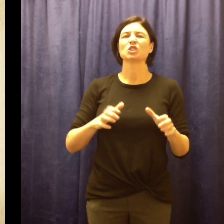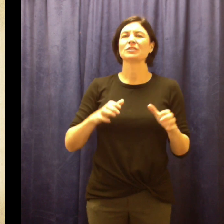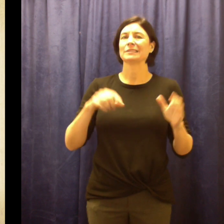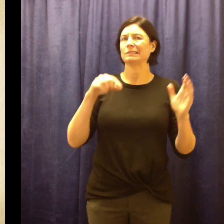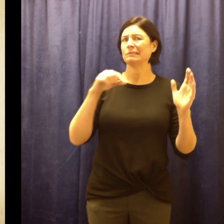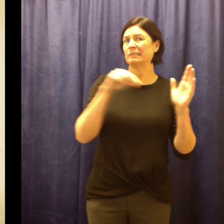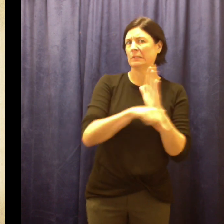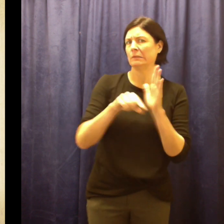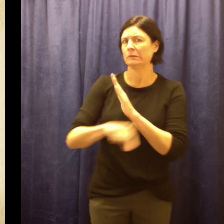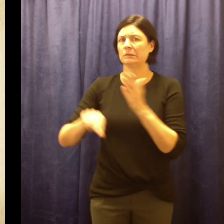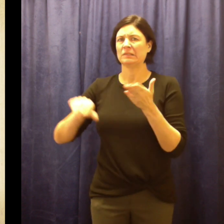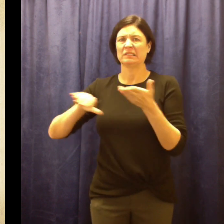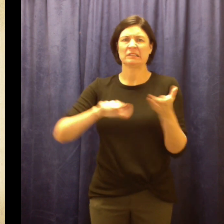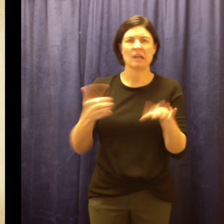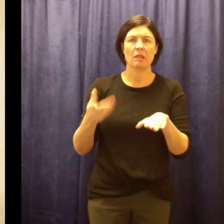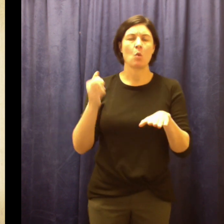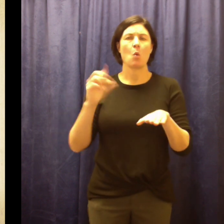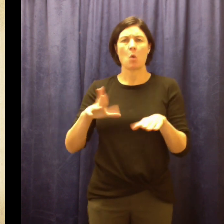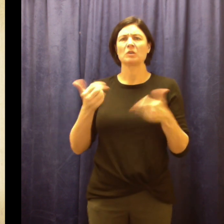bodily harm.